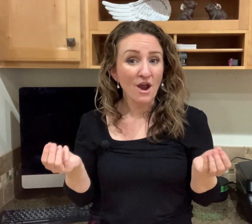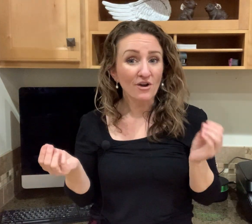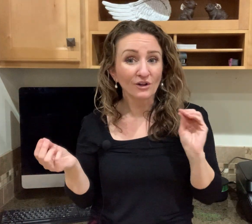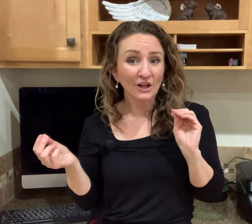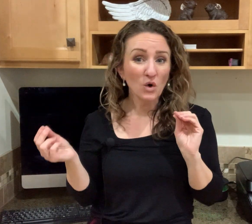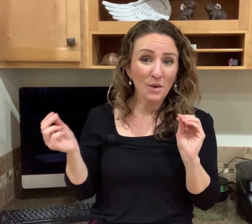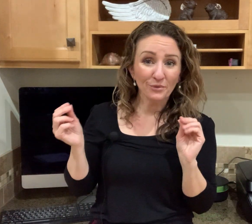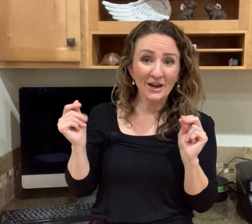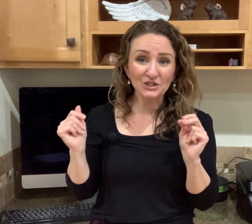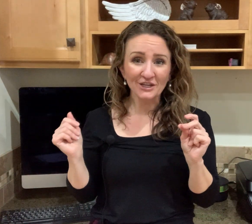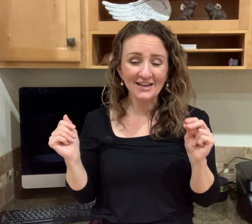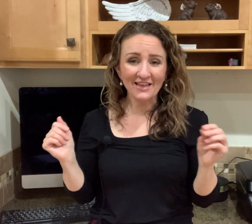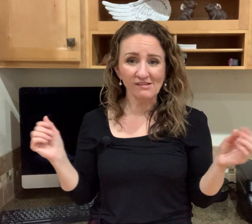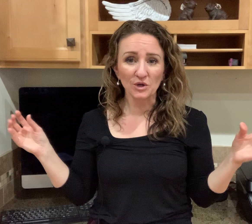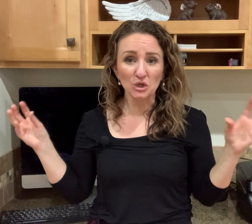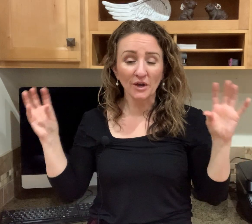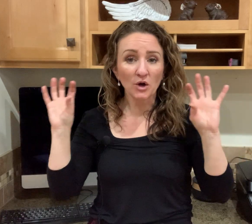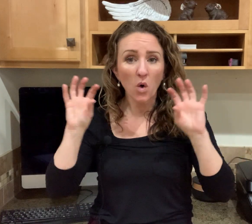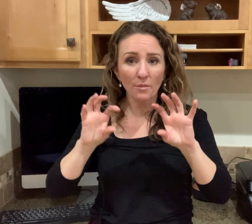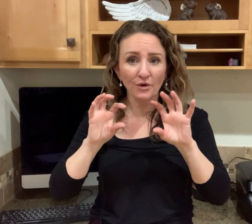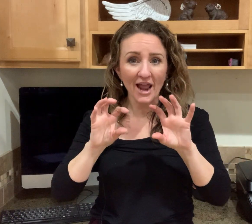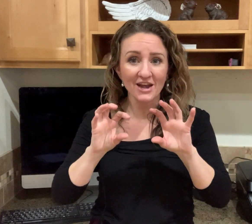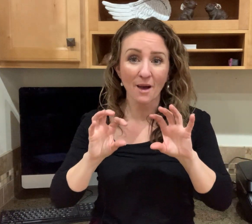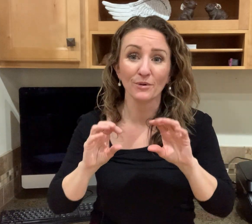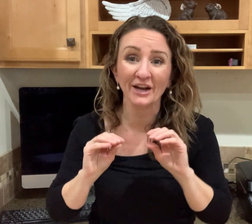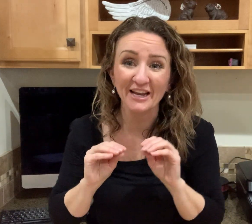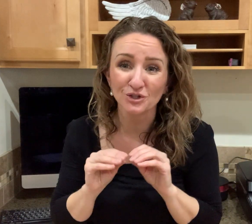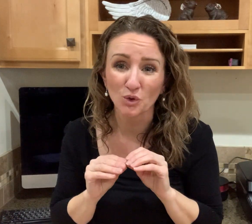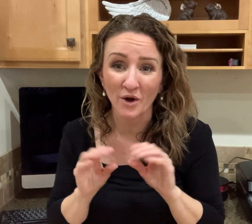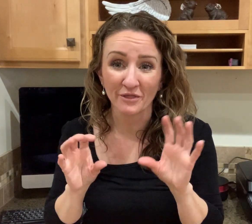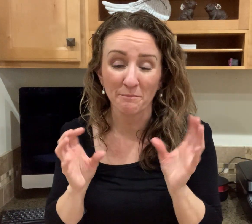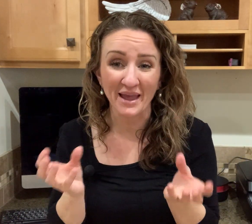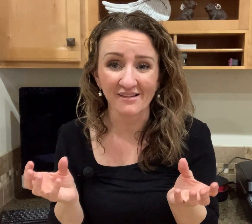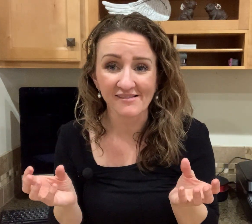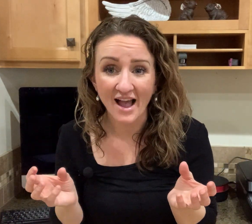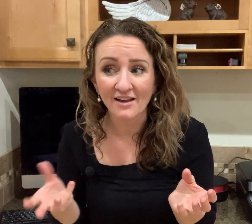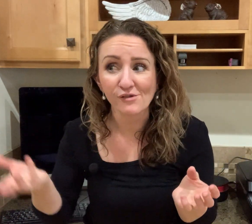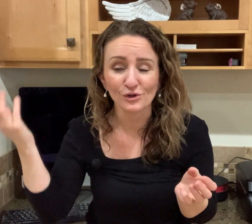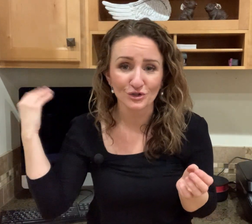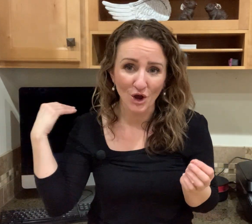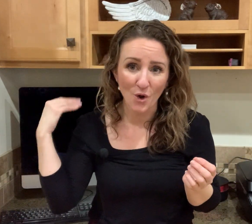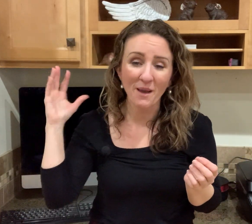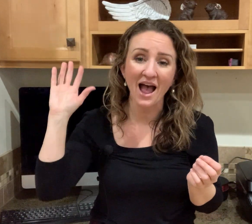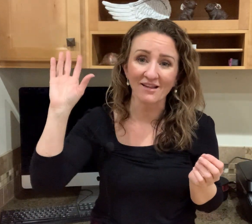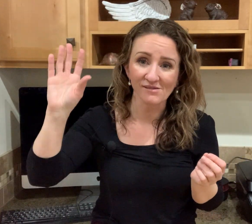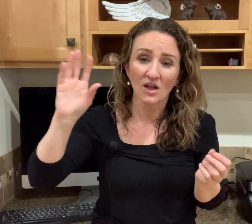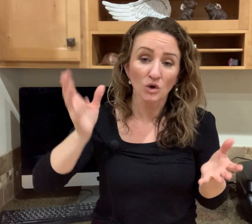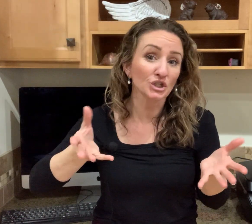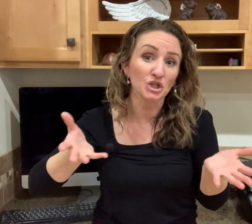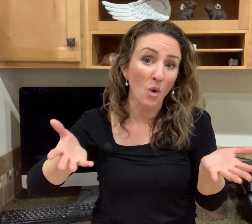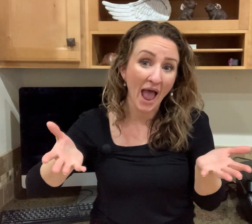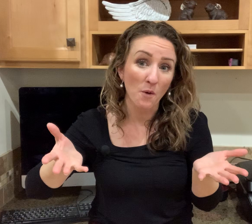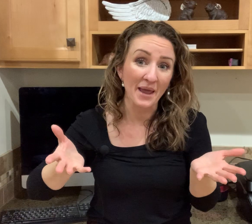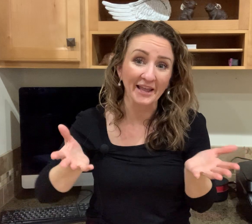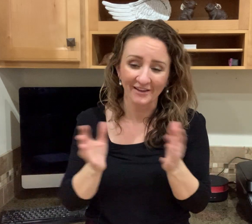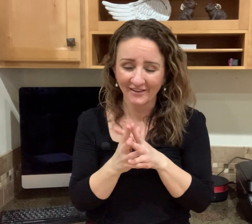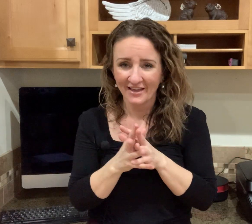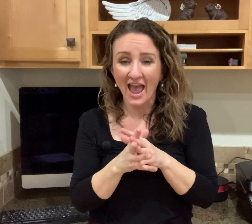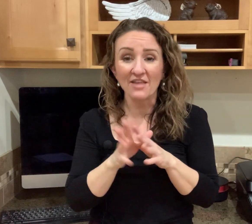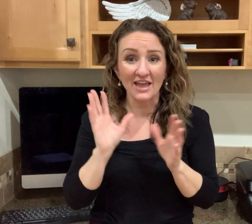Numerical incorporation, that's when you incorporate a number into one of the base signs to show how many. And